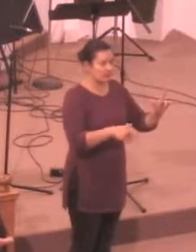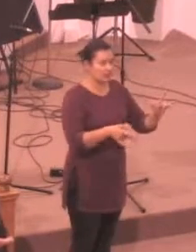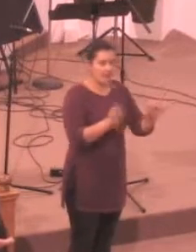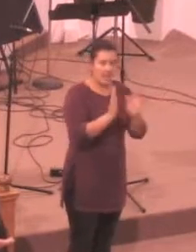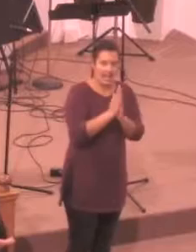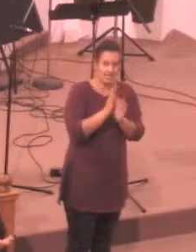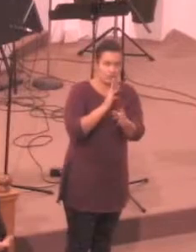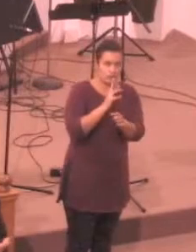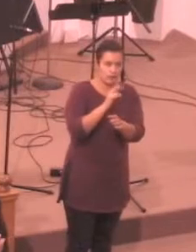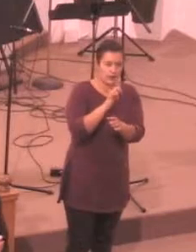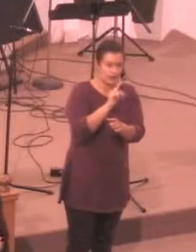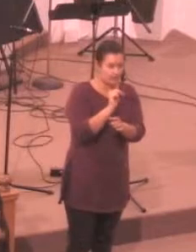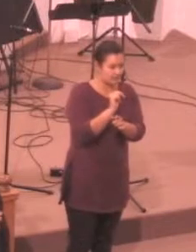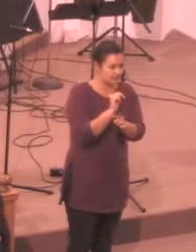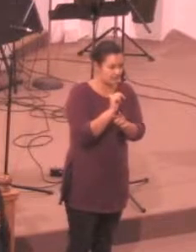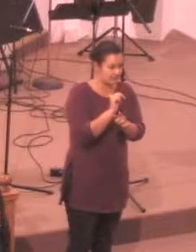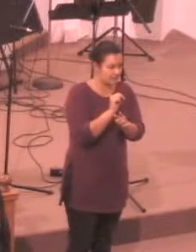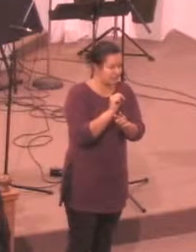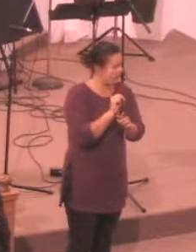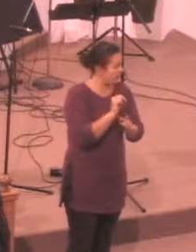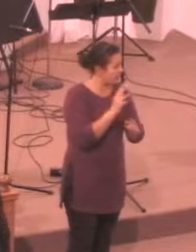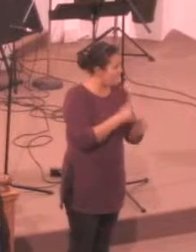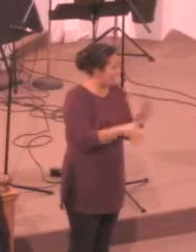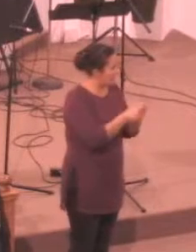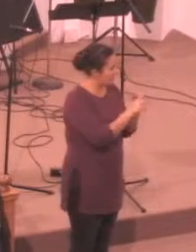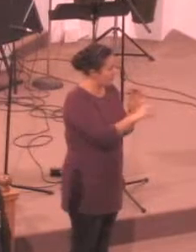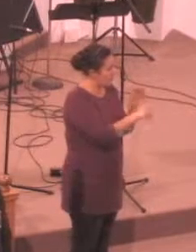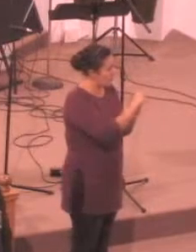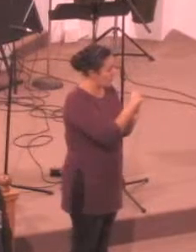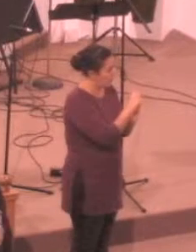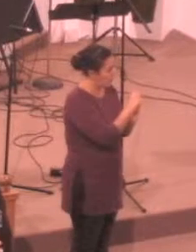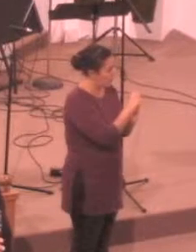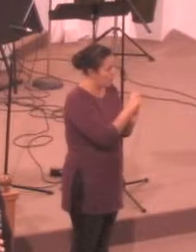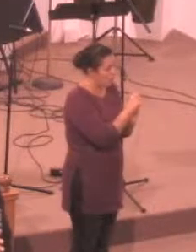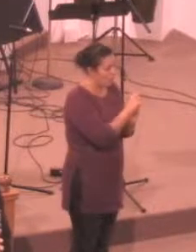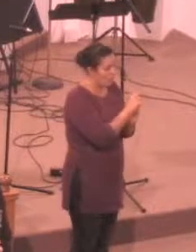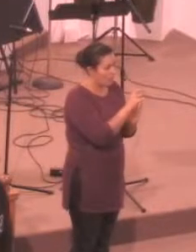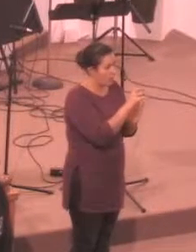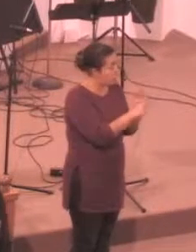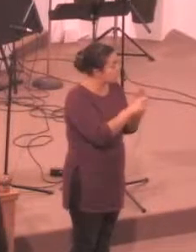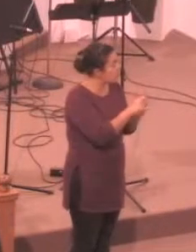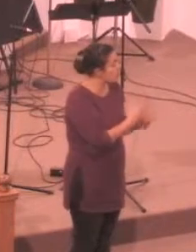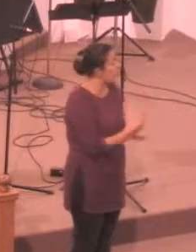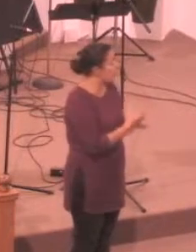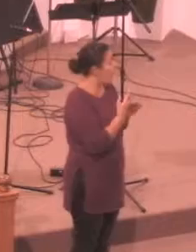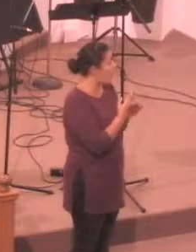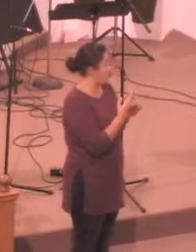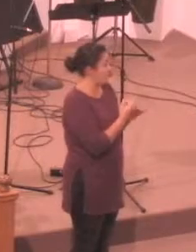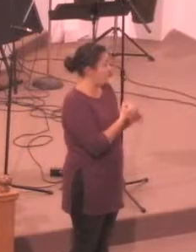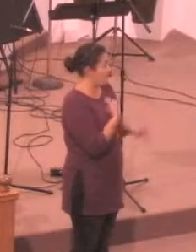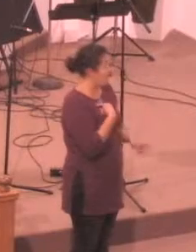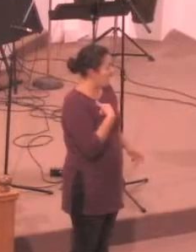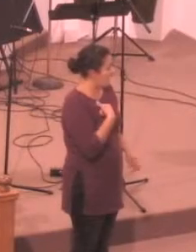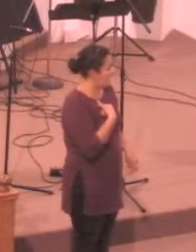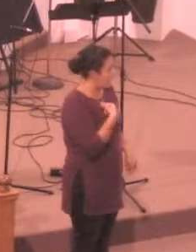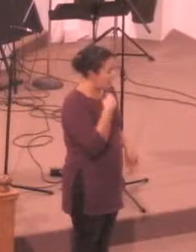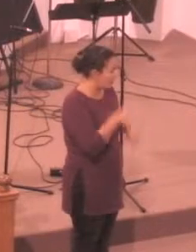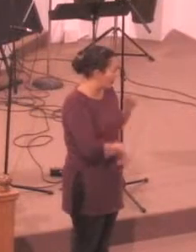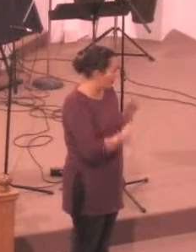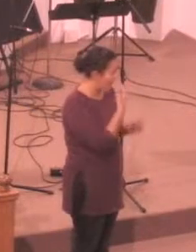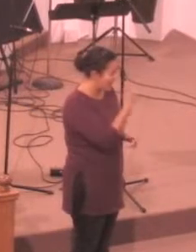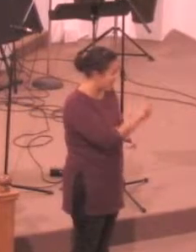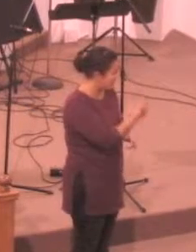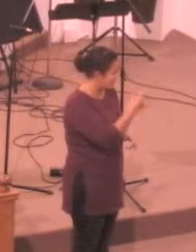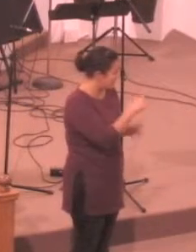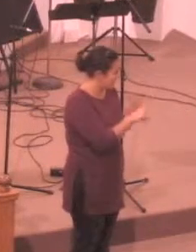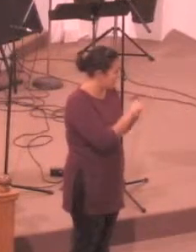something on the video part of it, and YouTube blocked it. And I'm like, so I'm